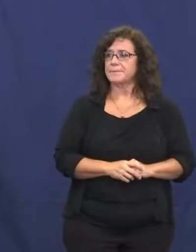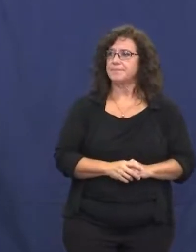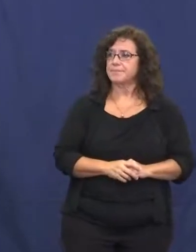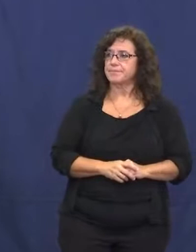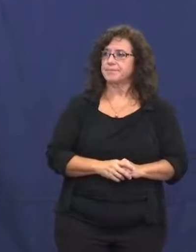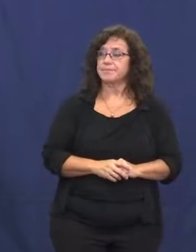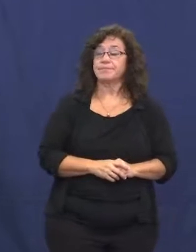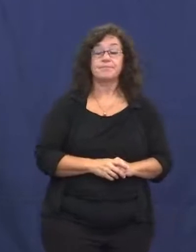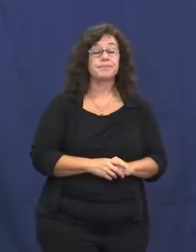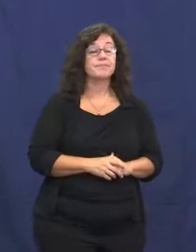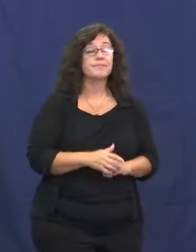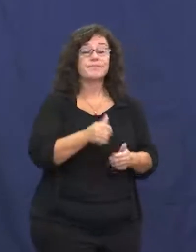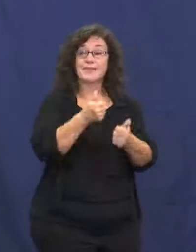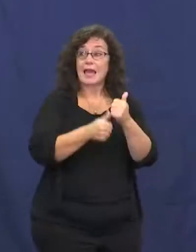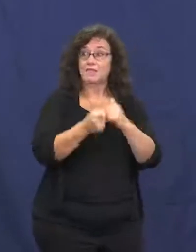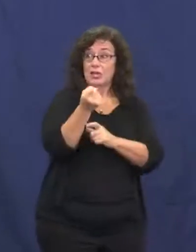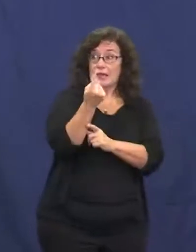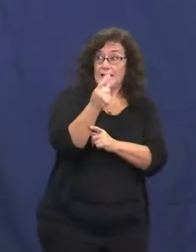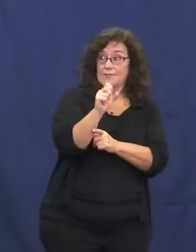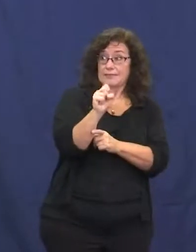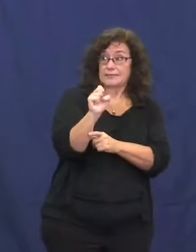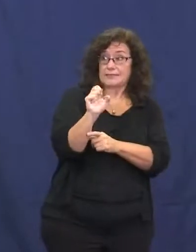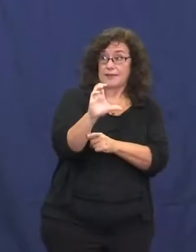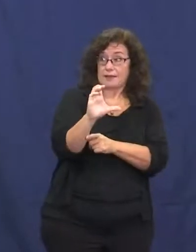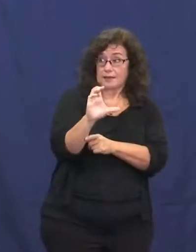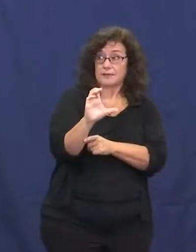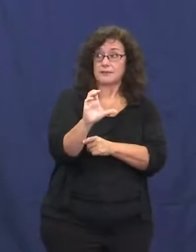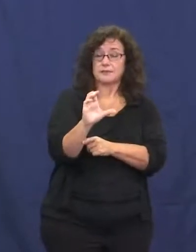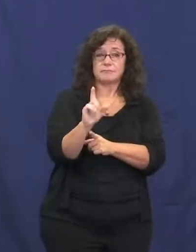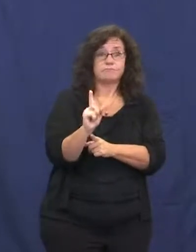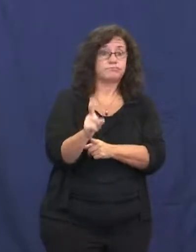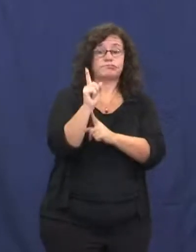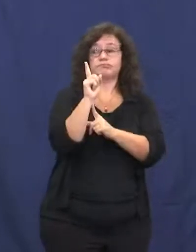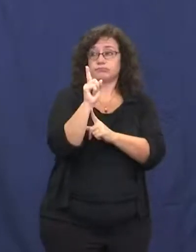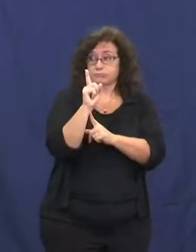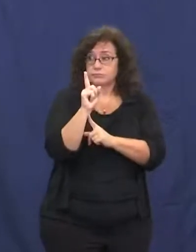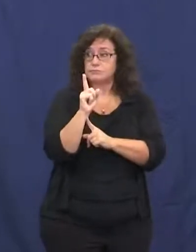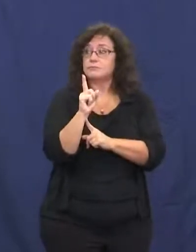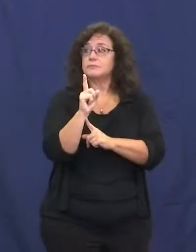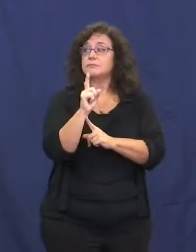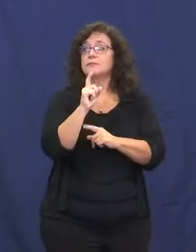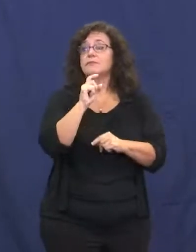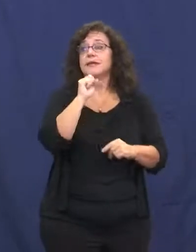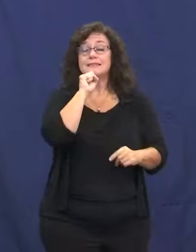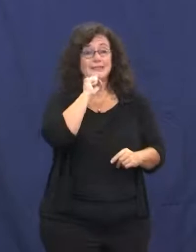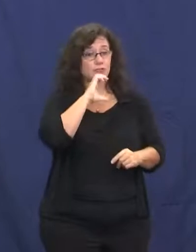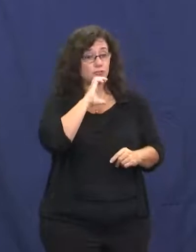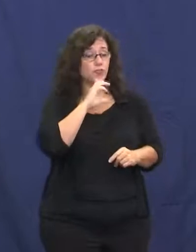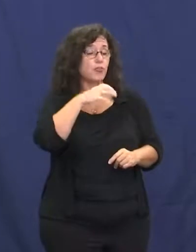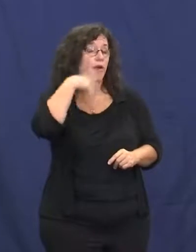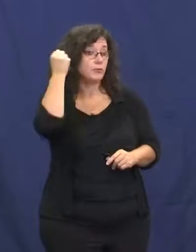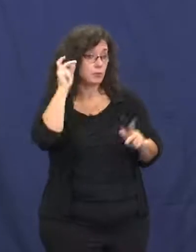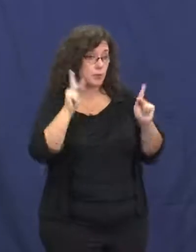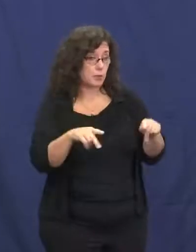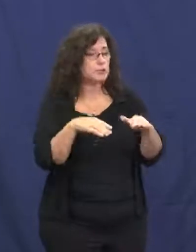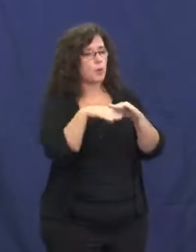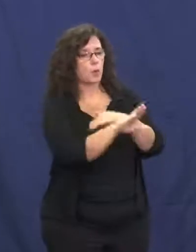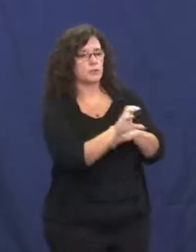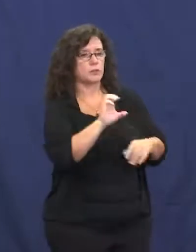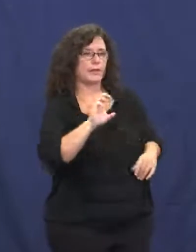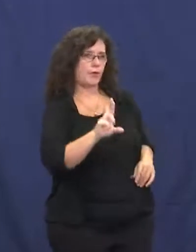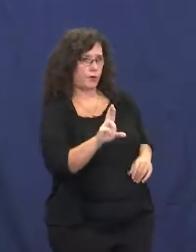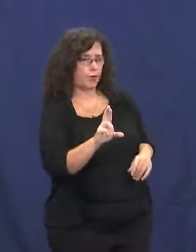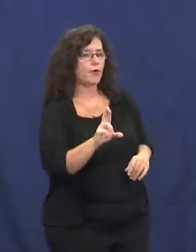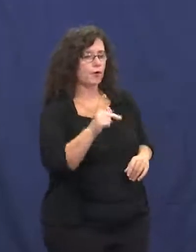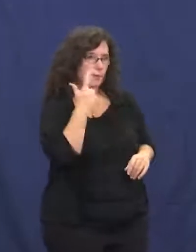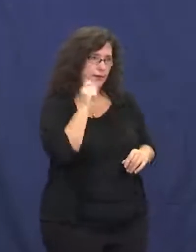11 seconds, an elderly person is taken care of in an emergency department due to a fall-related reason. And most of these